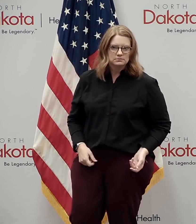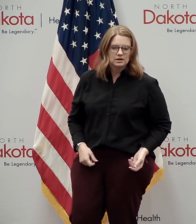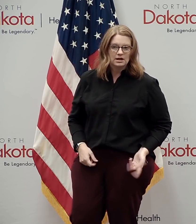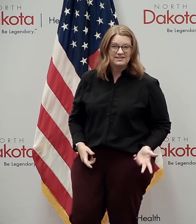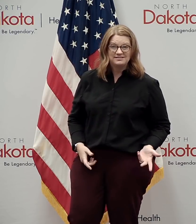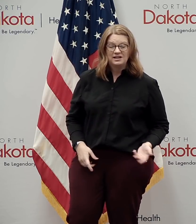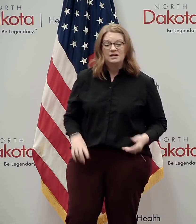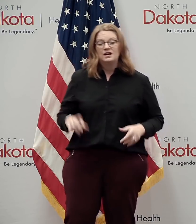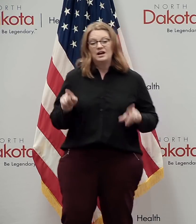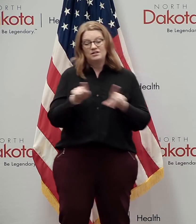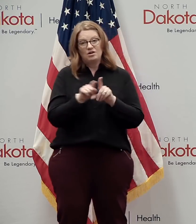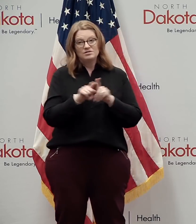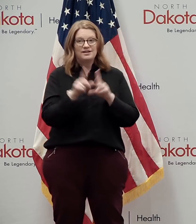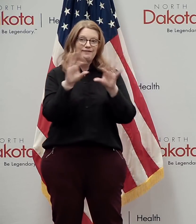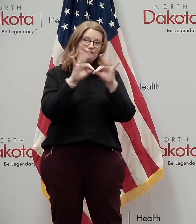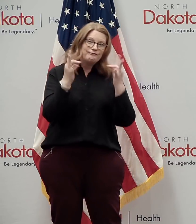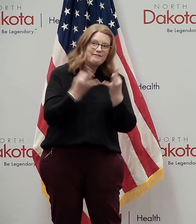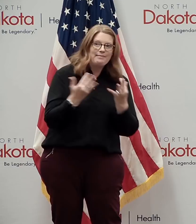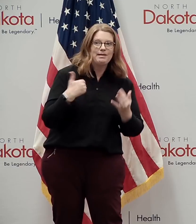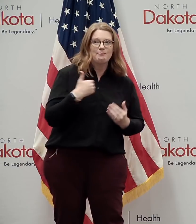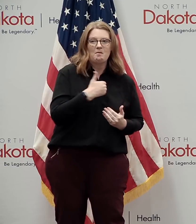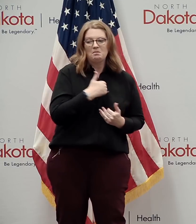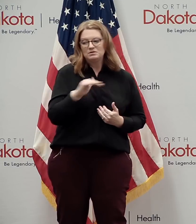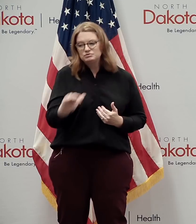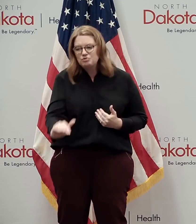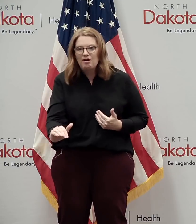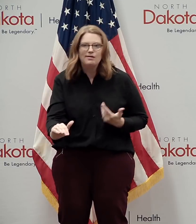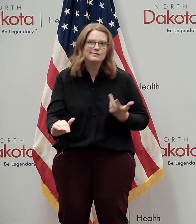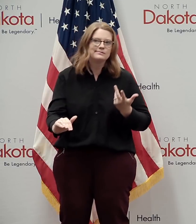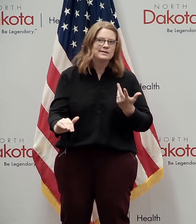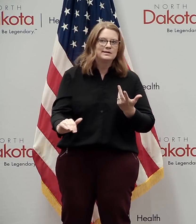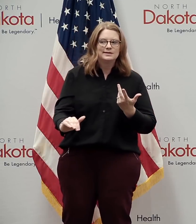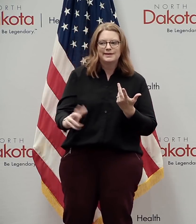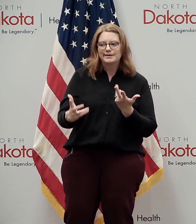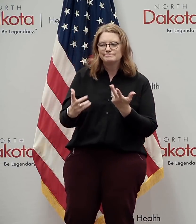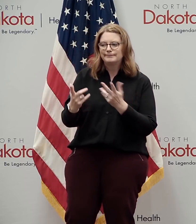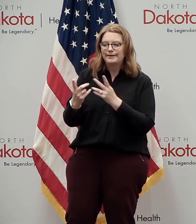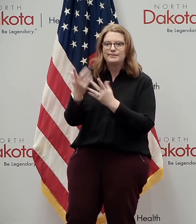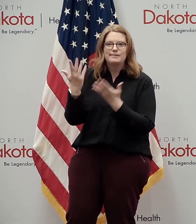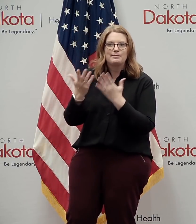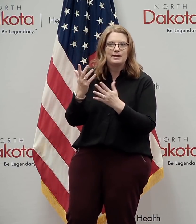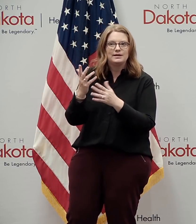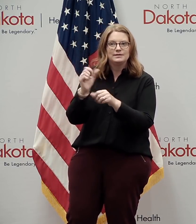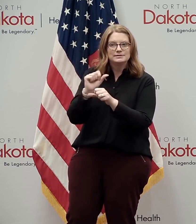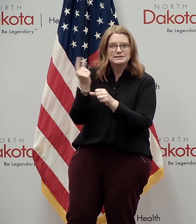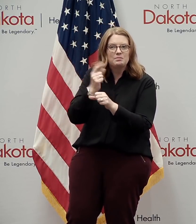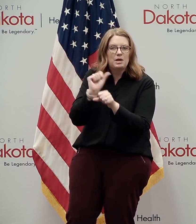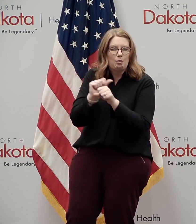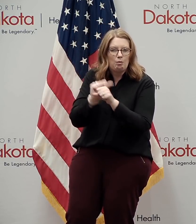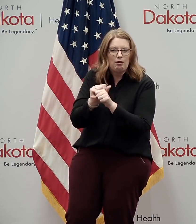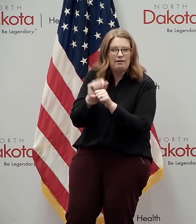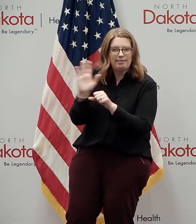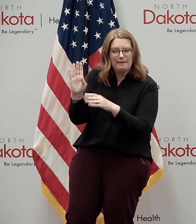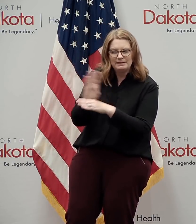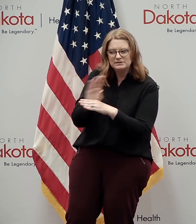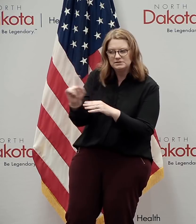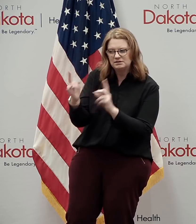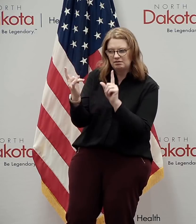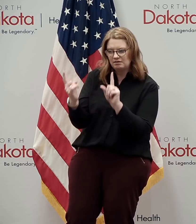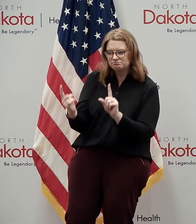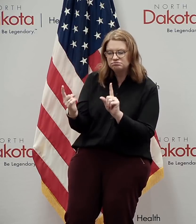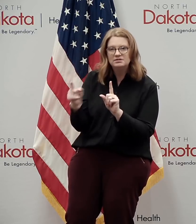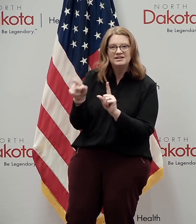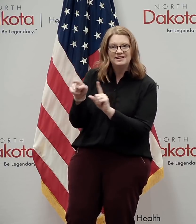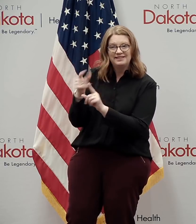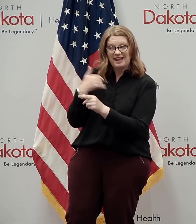a reason, a family member, a child, someone else that they're close working conditions at work, something where they may have to do that. And